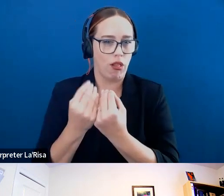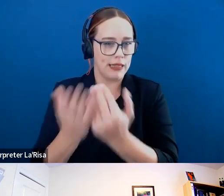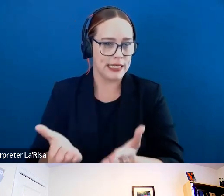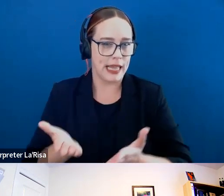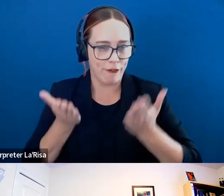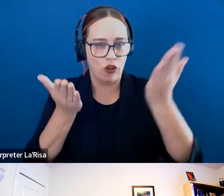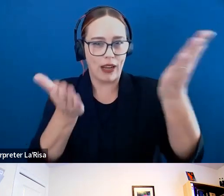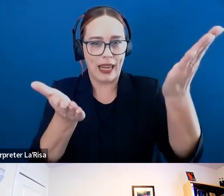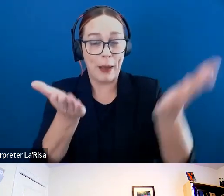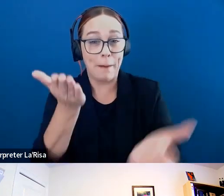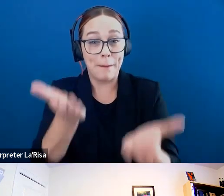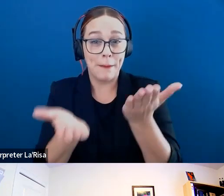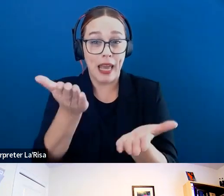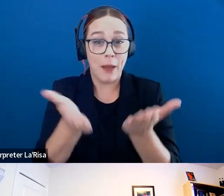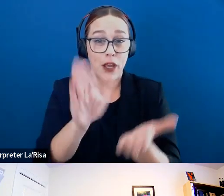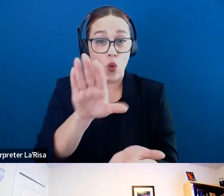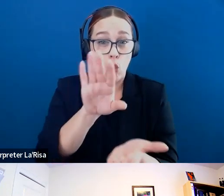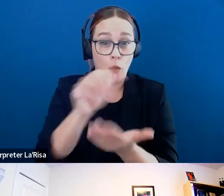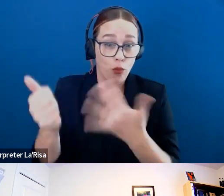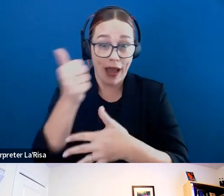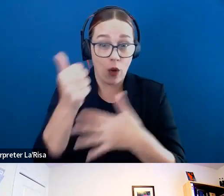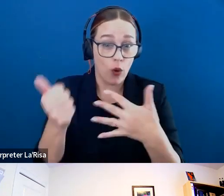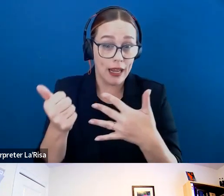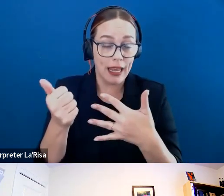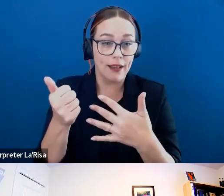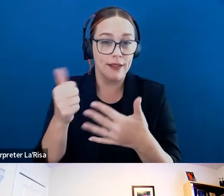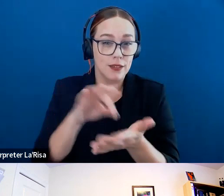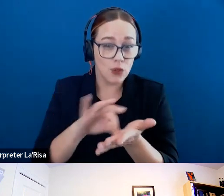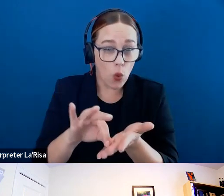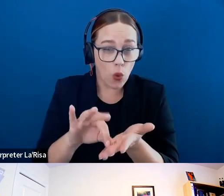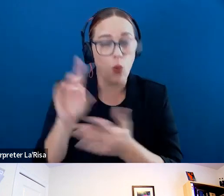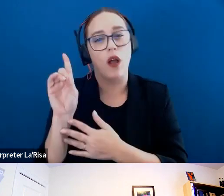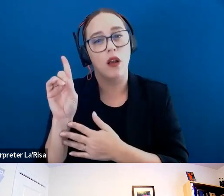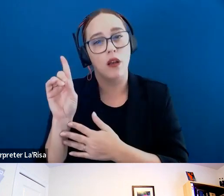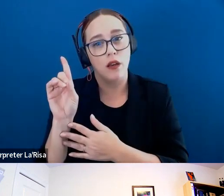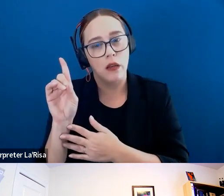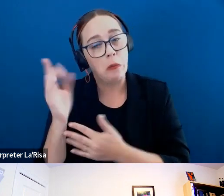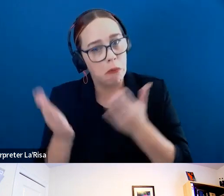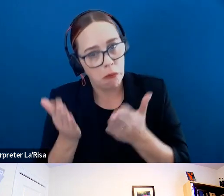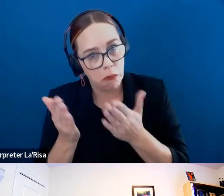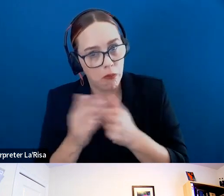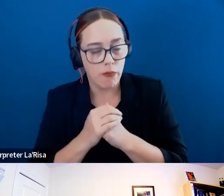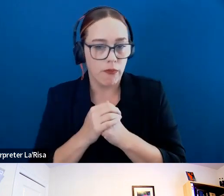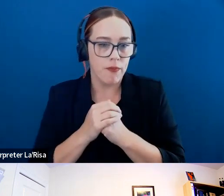priority is where you scored yourself a 1. So you want to look at,